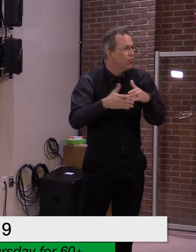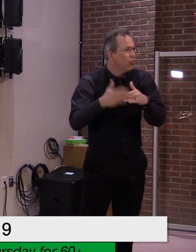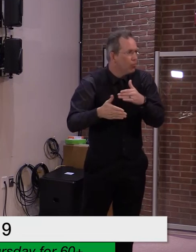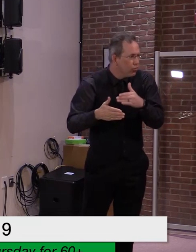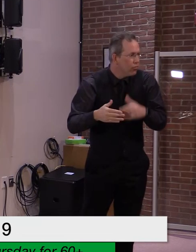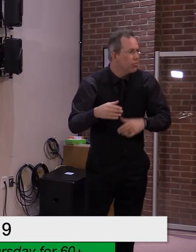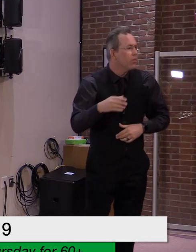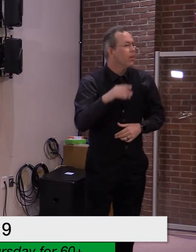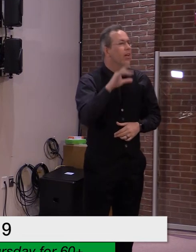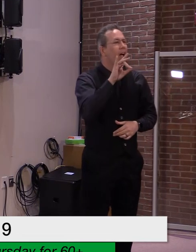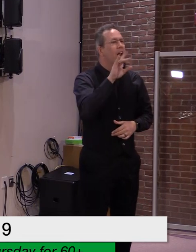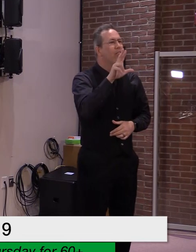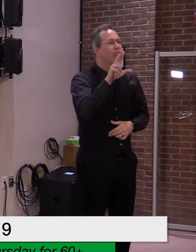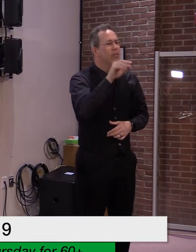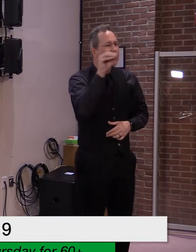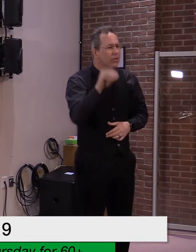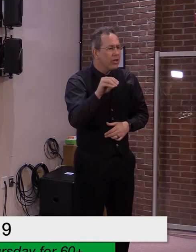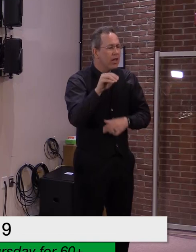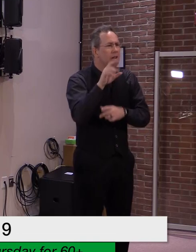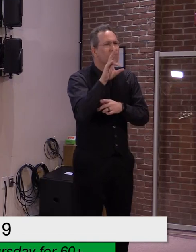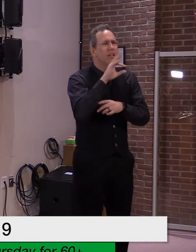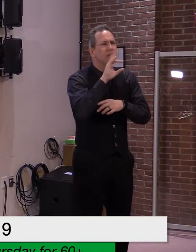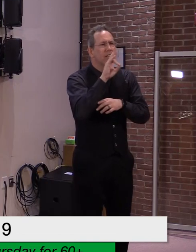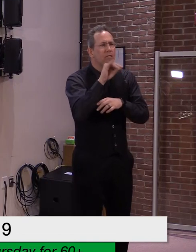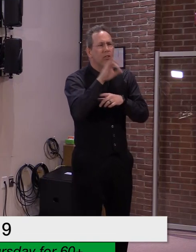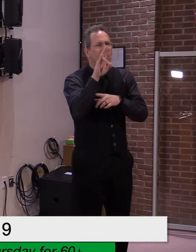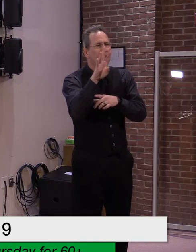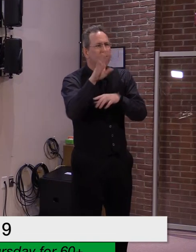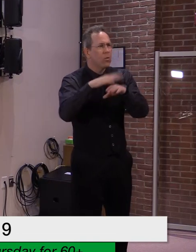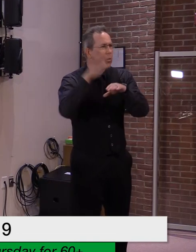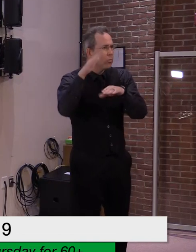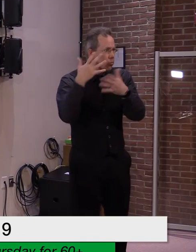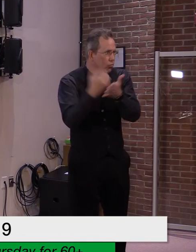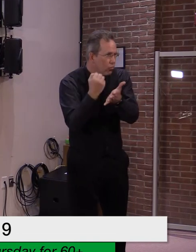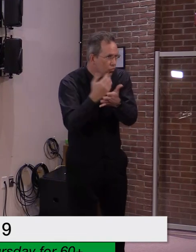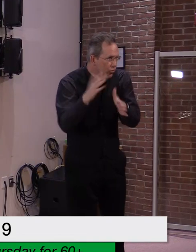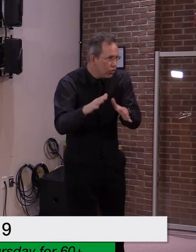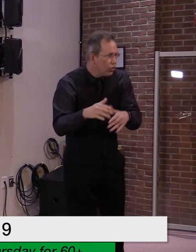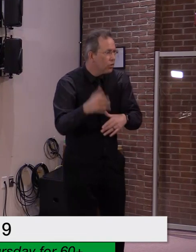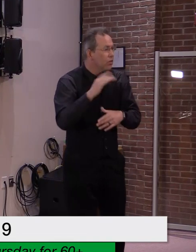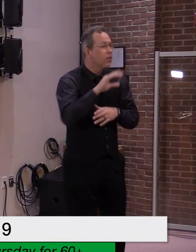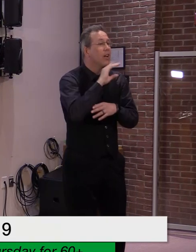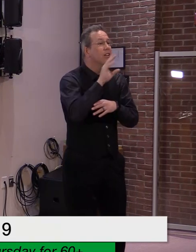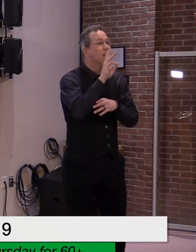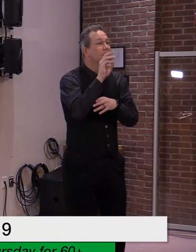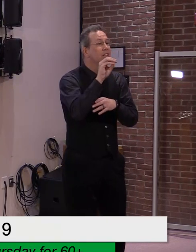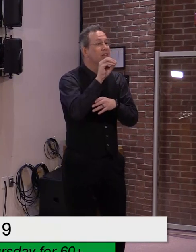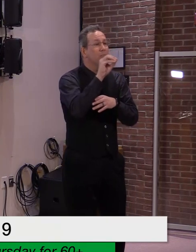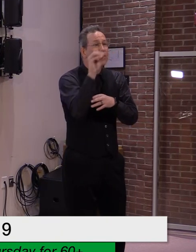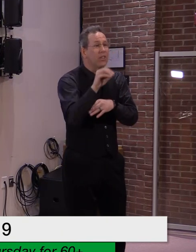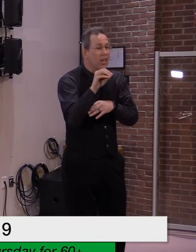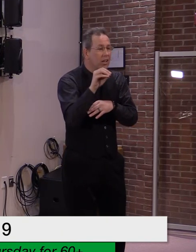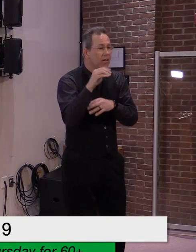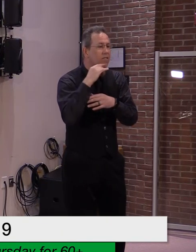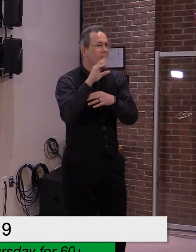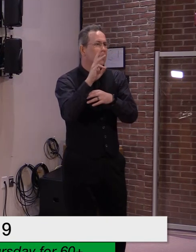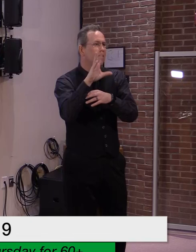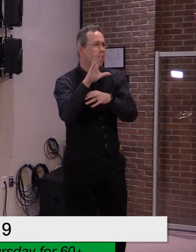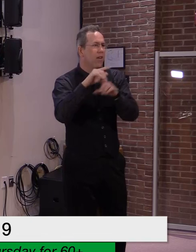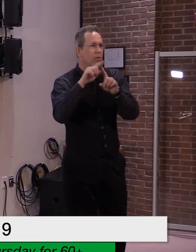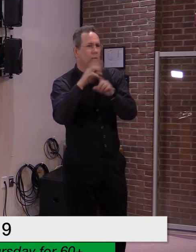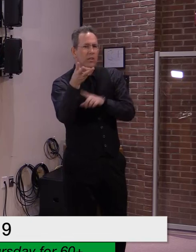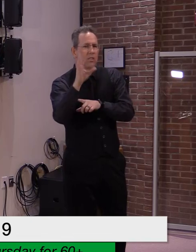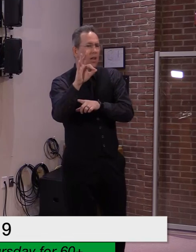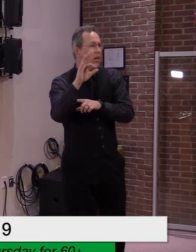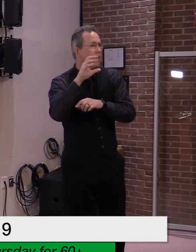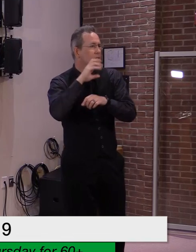86% of those 70 to 74 have been vaccinated. And 66% of those age